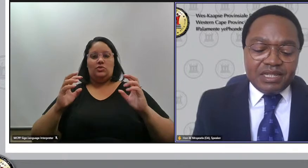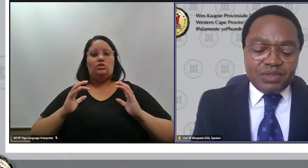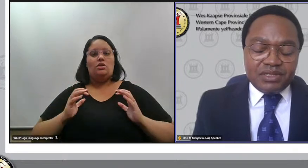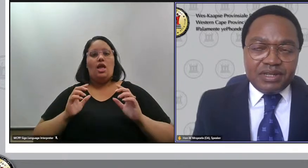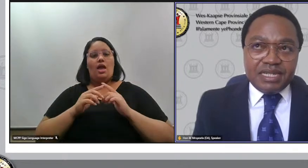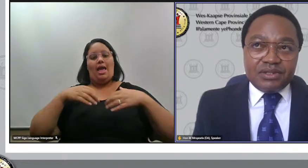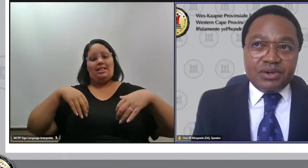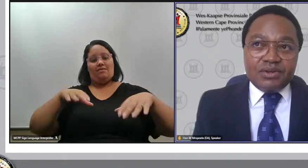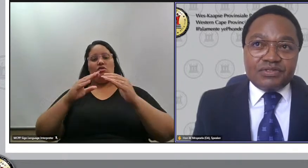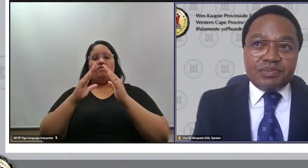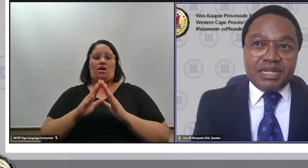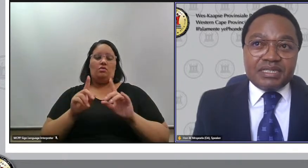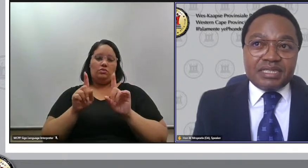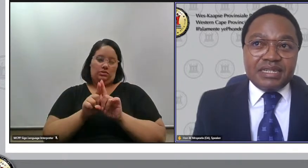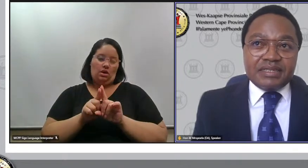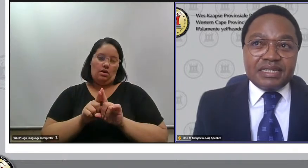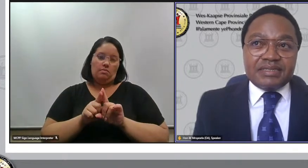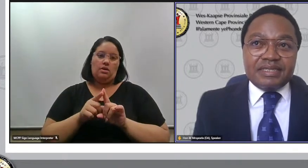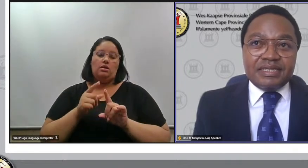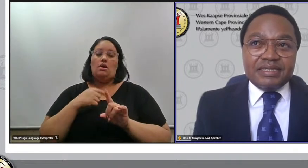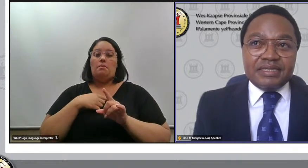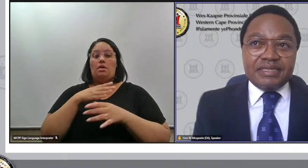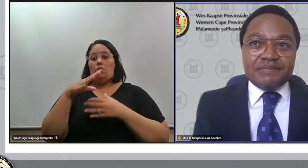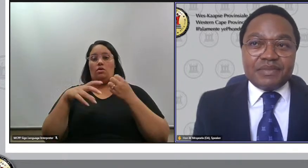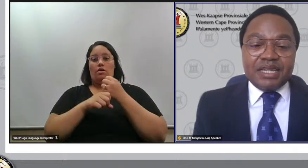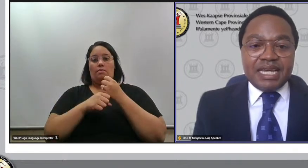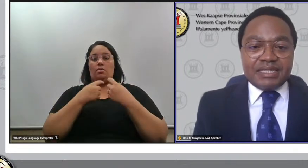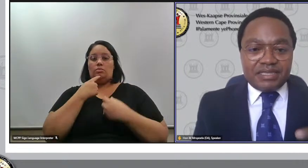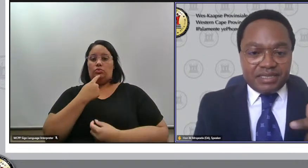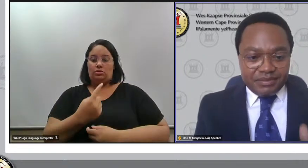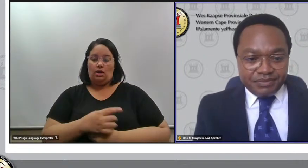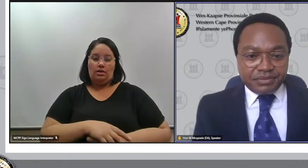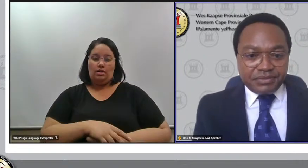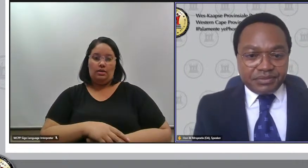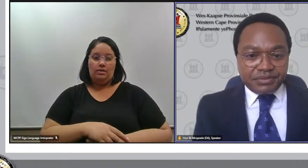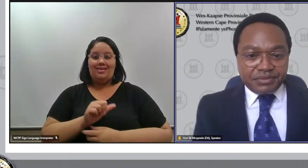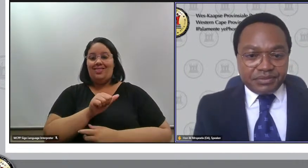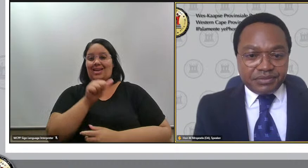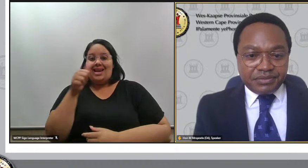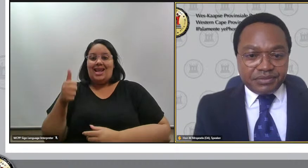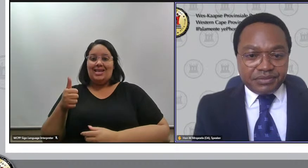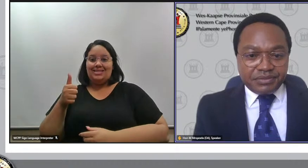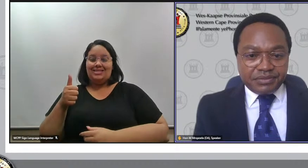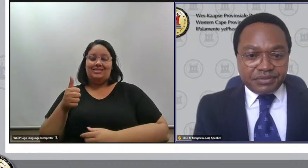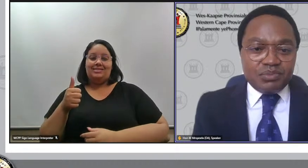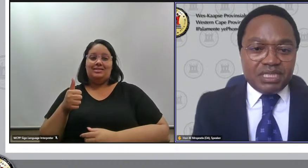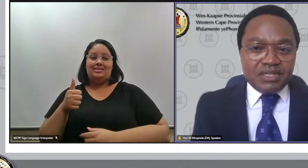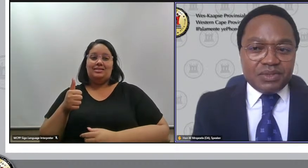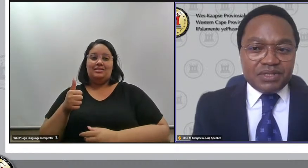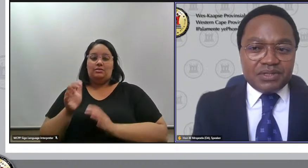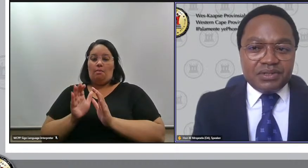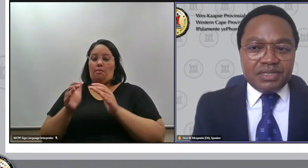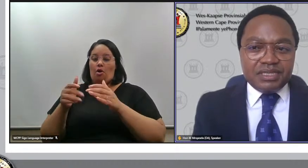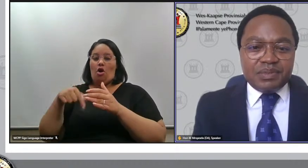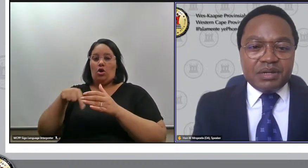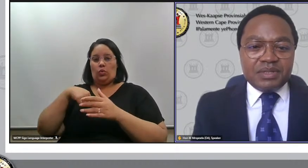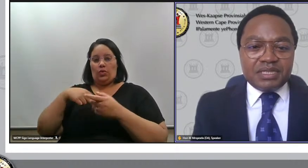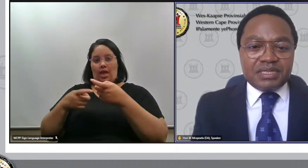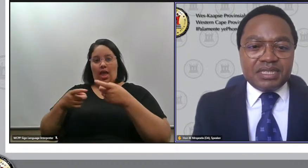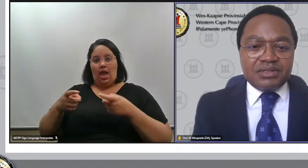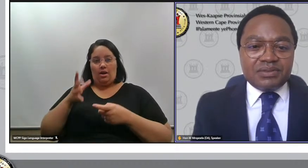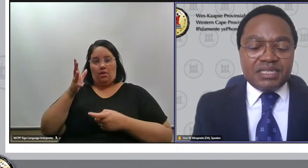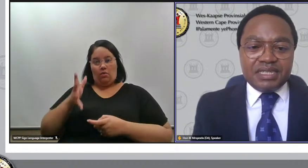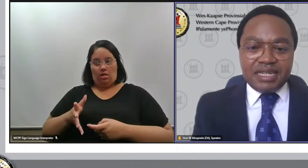House. Let me add off by saying that the next section that we'll be dealing with on